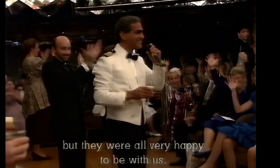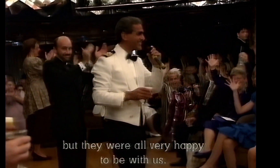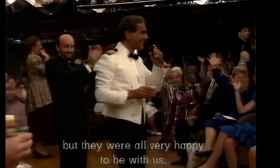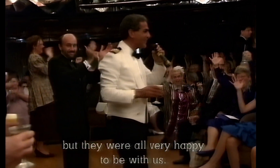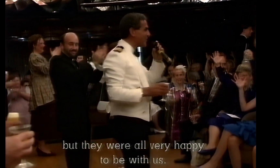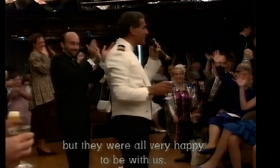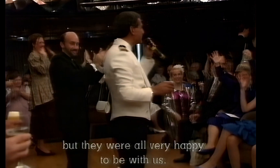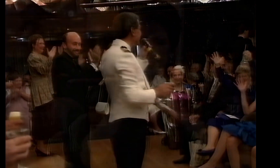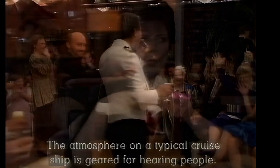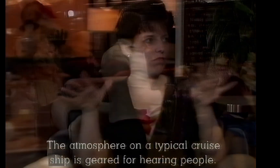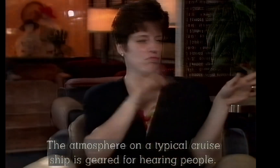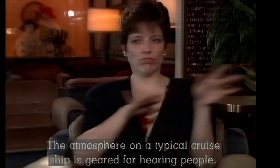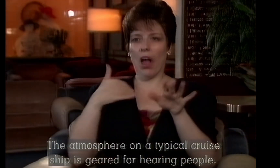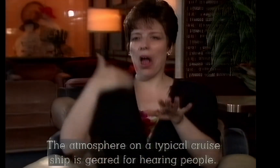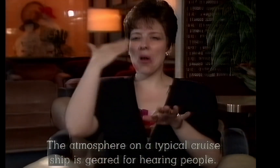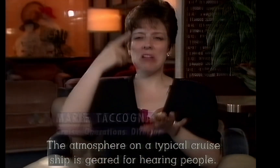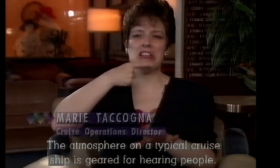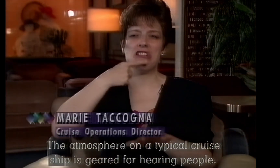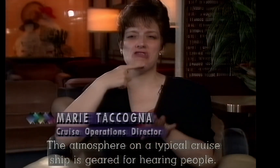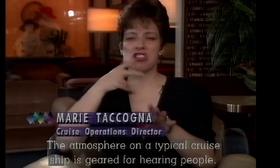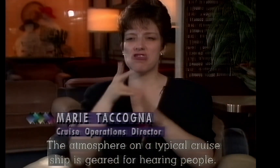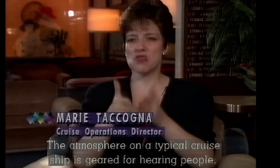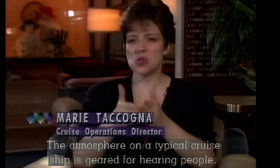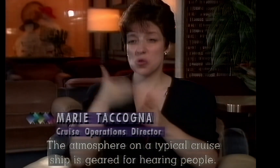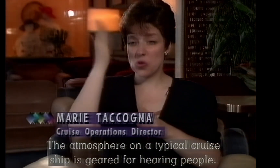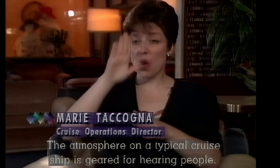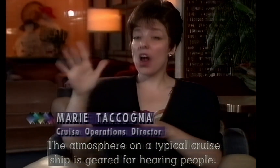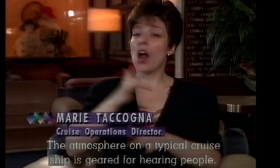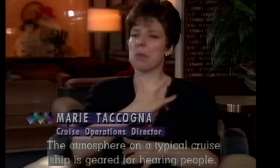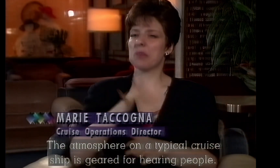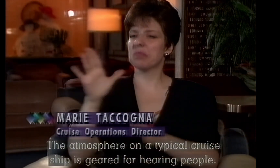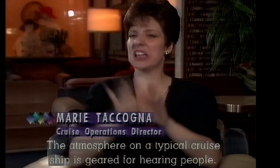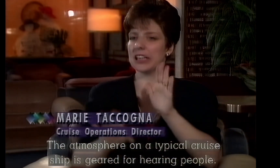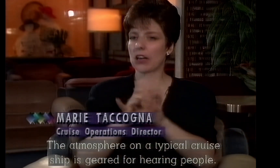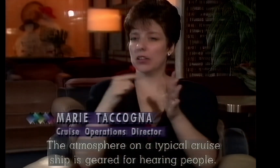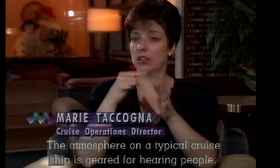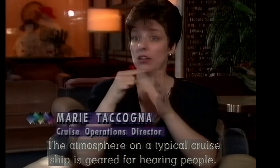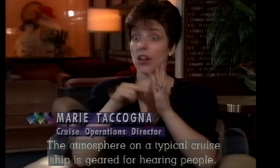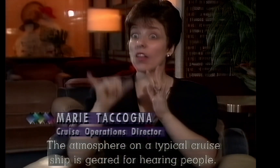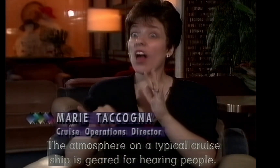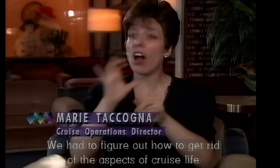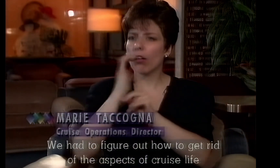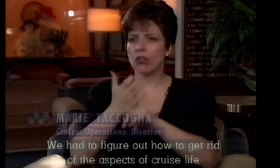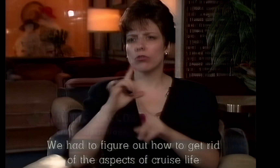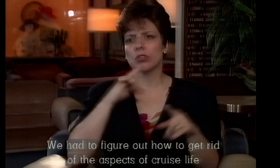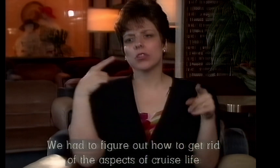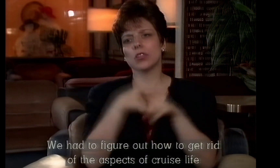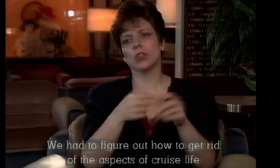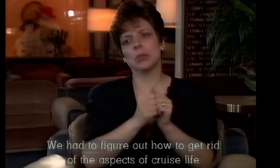with us. I know how the atmosphere of the typical cruise ship is geared for hearing people, and their culture is at